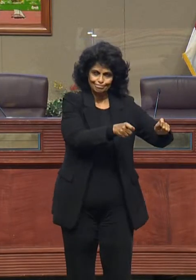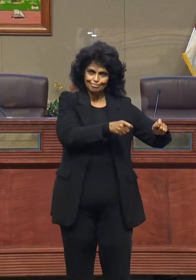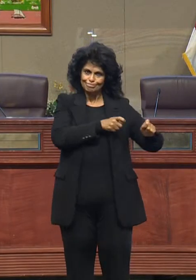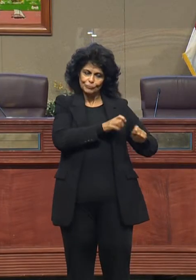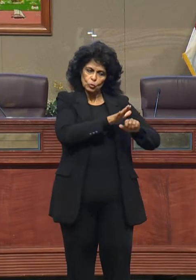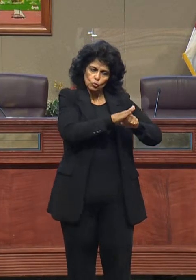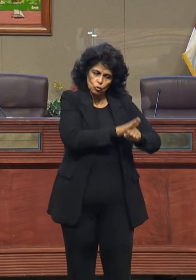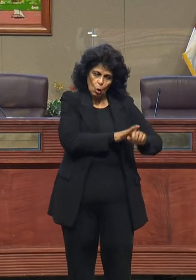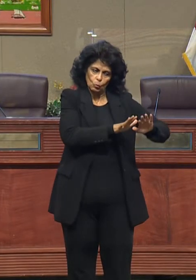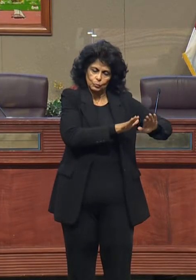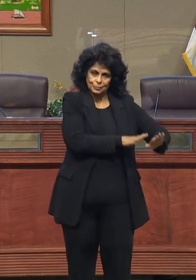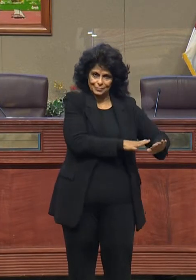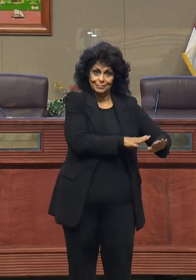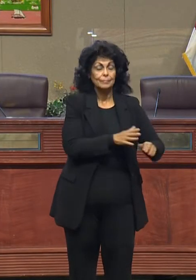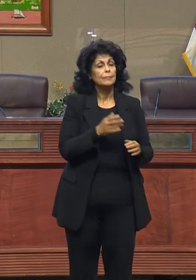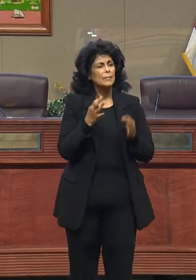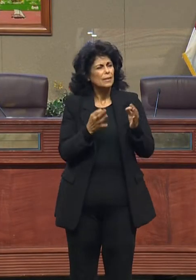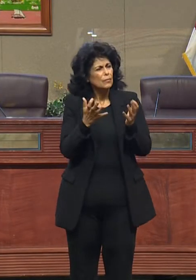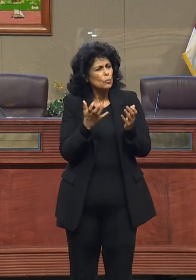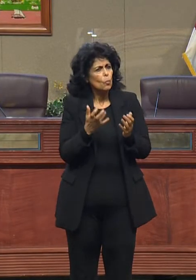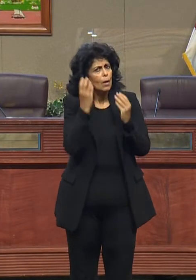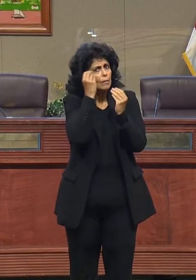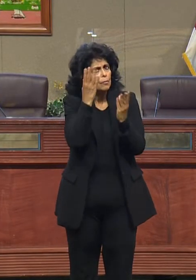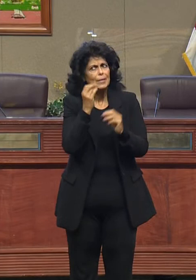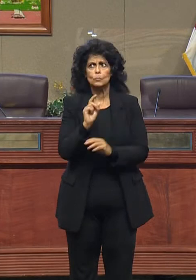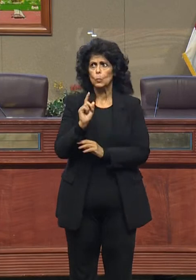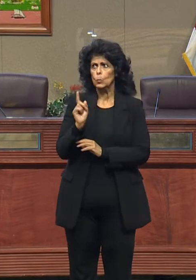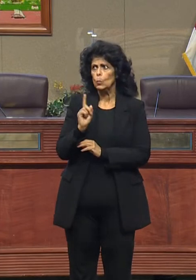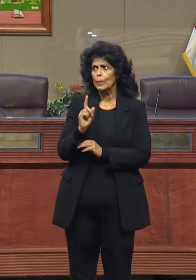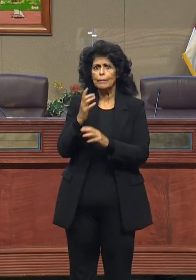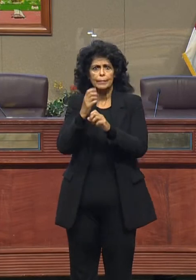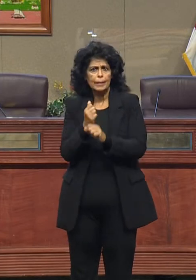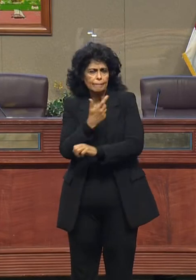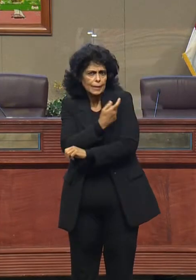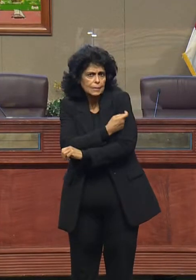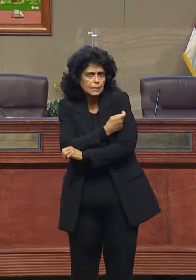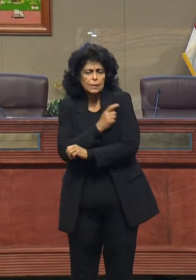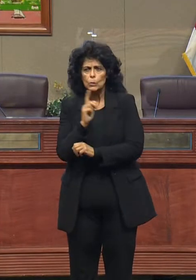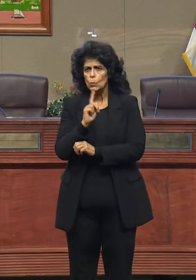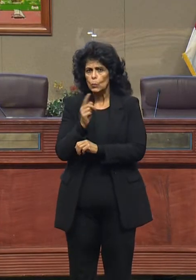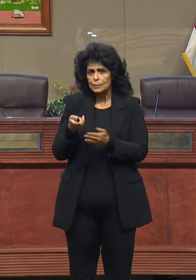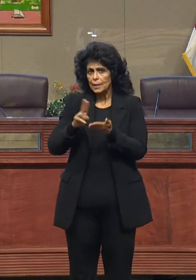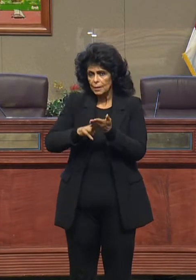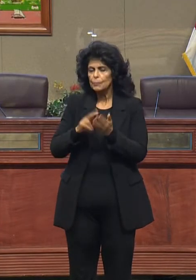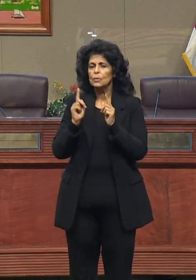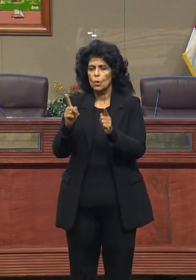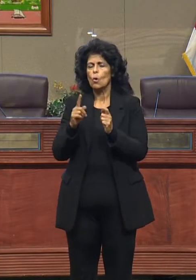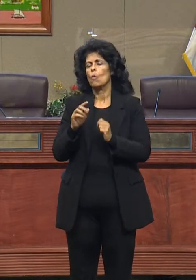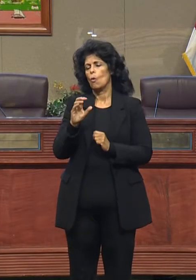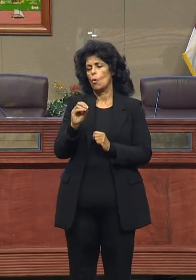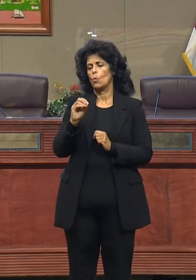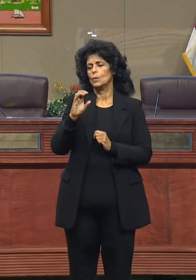again, about where you can get the vaccine or sign up, you can go to our website at